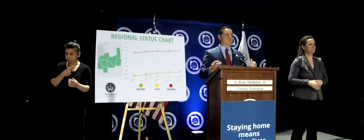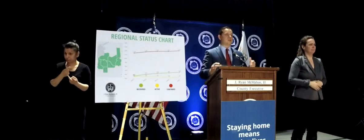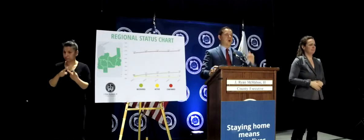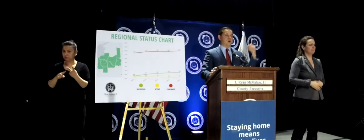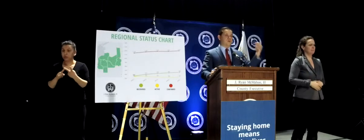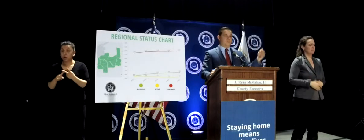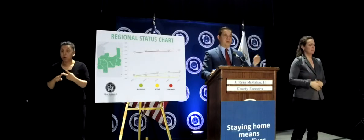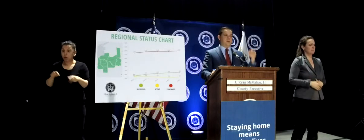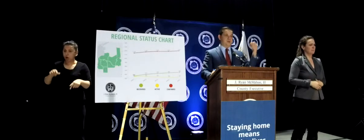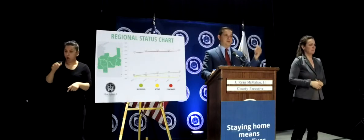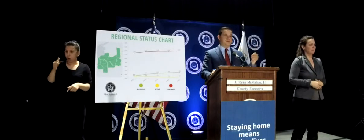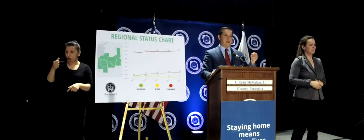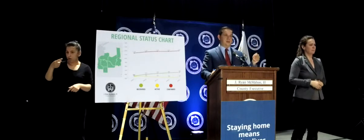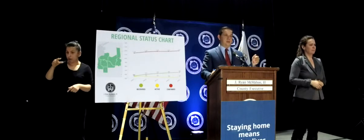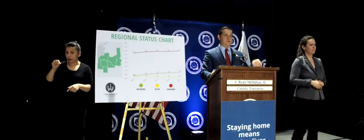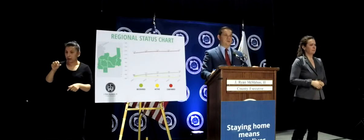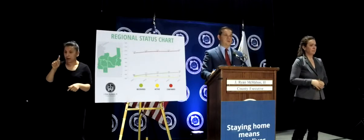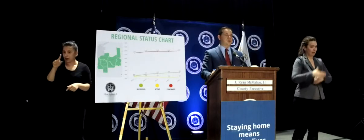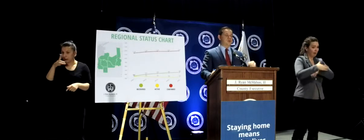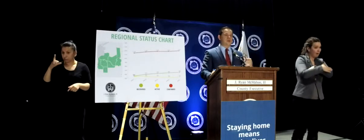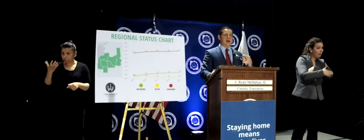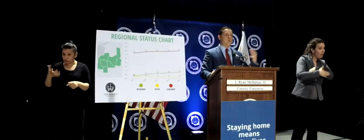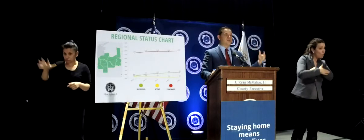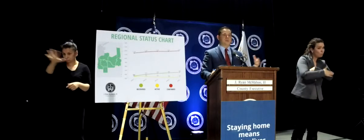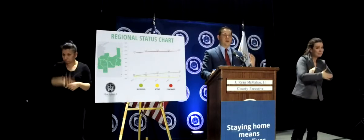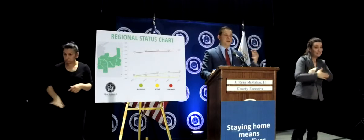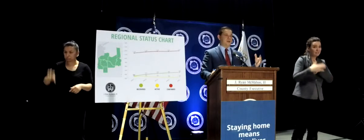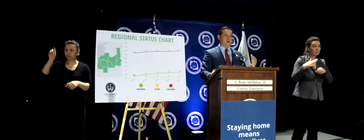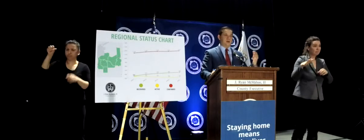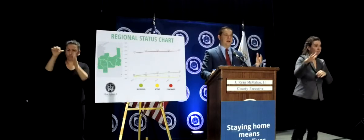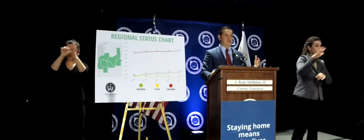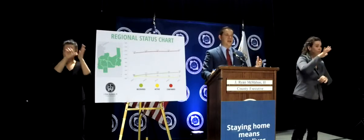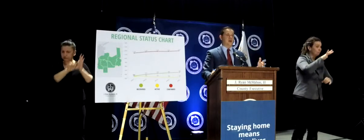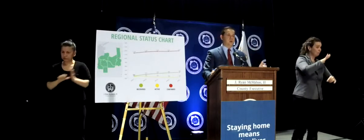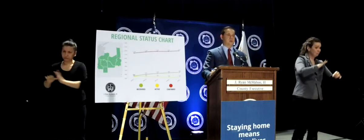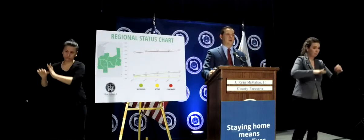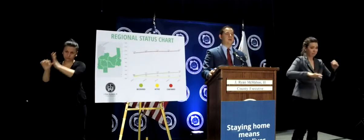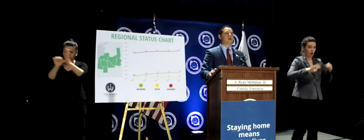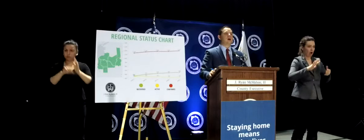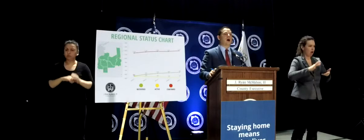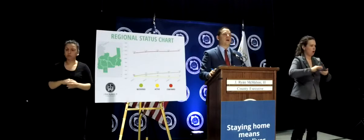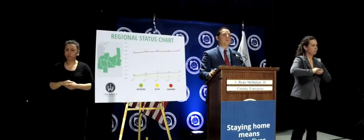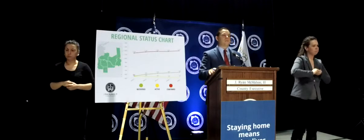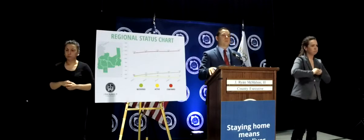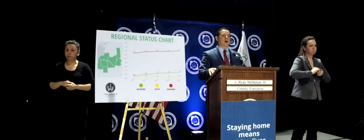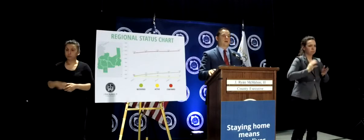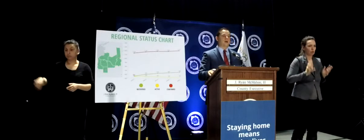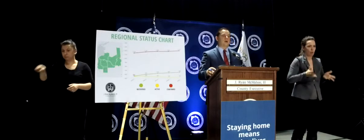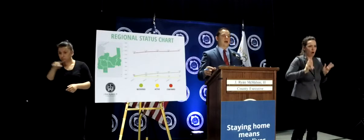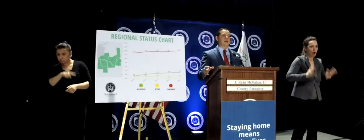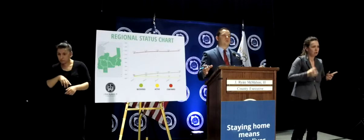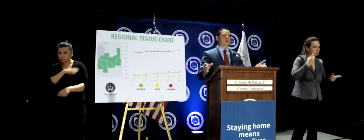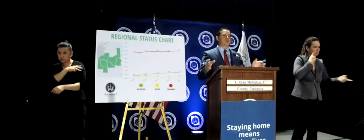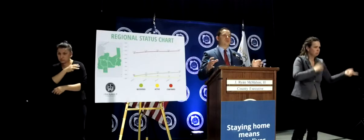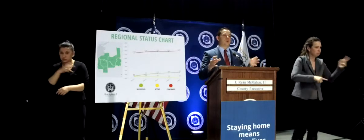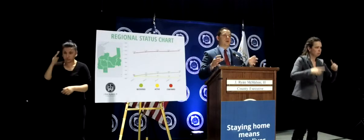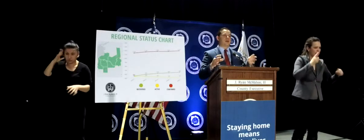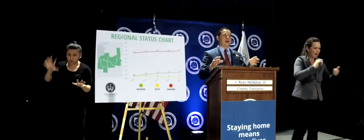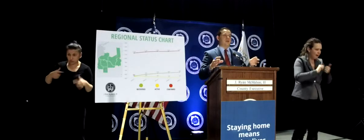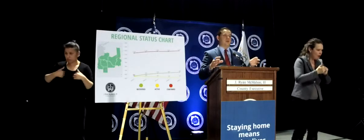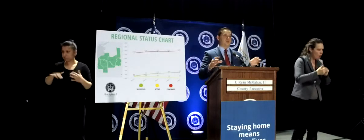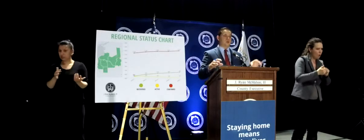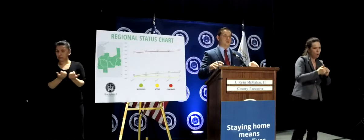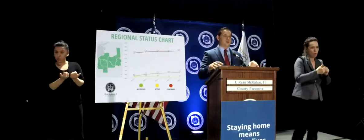that. It's hard for the public to understand that, because you're not with me all day long. You're not shadowing me. But as we do